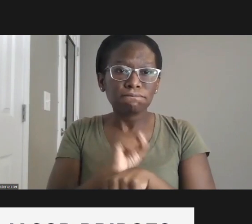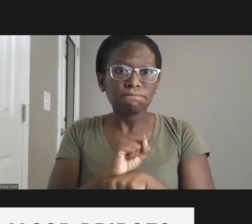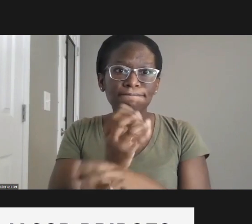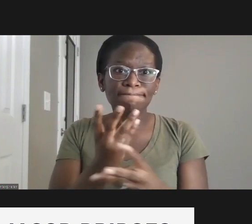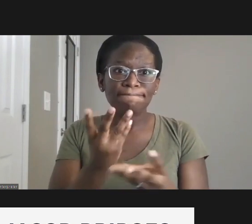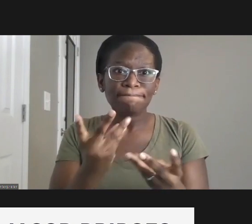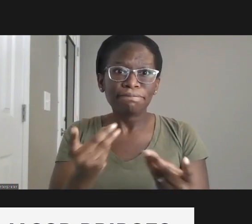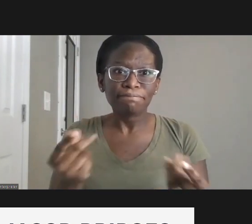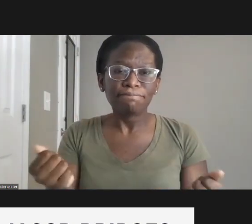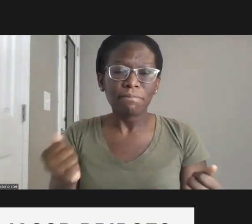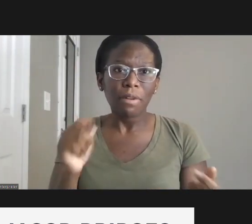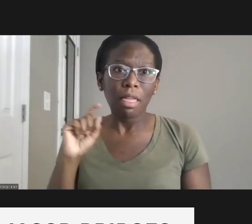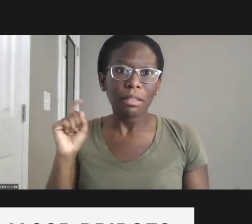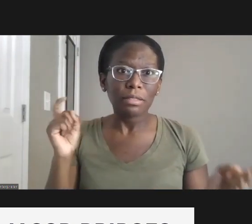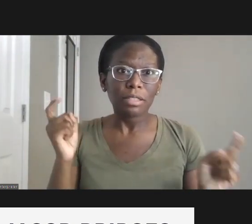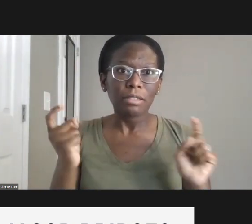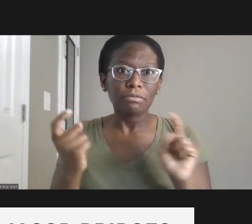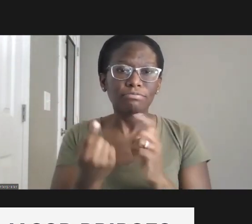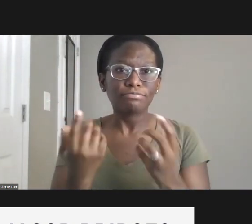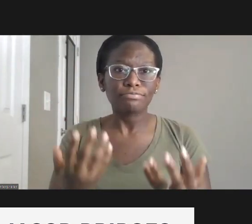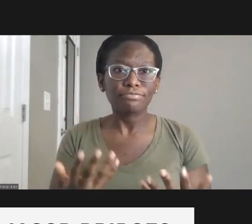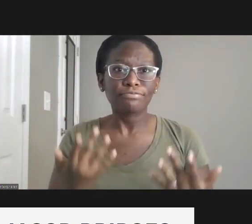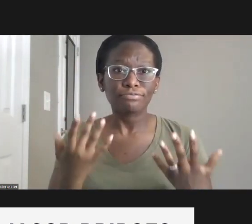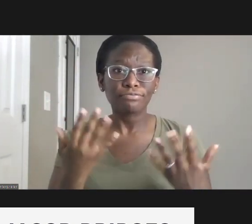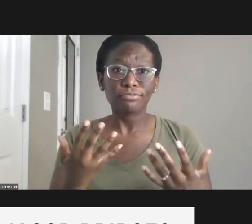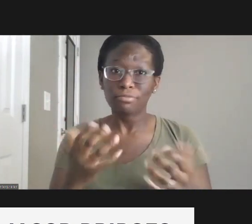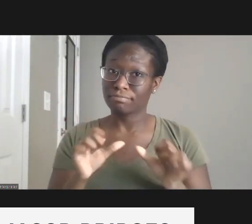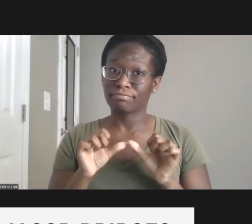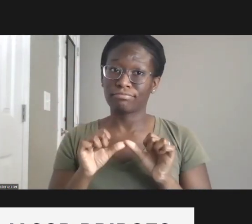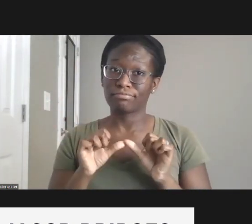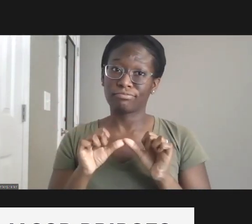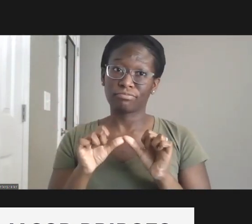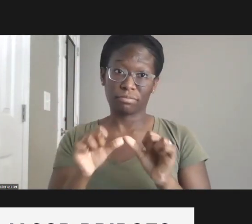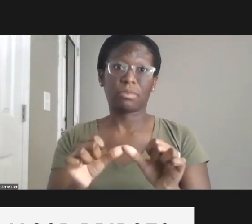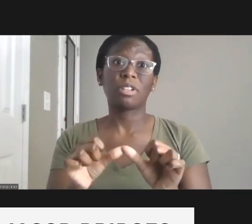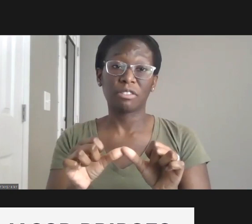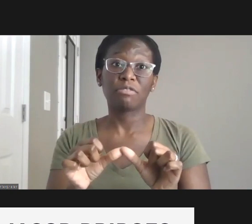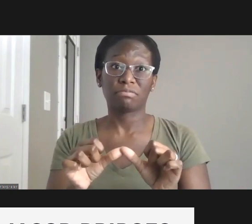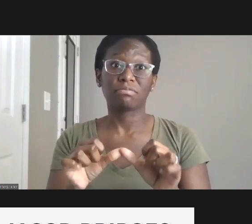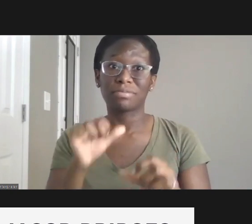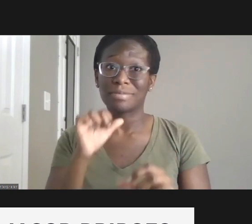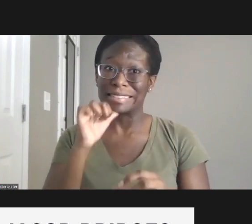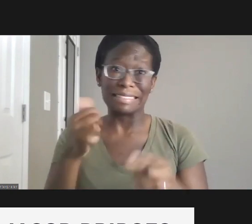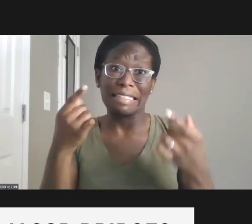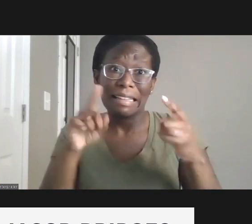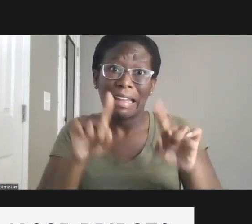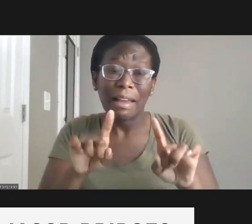change we were waiting for would just have to wait until the next election cycle.